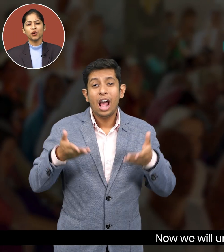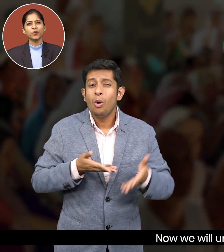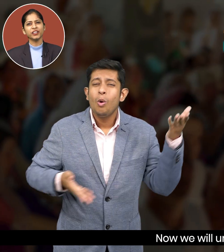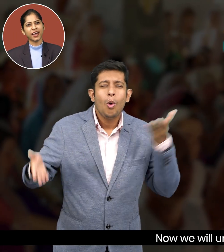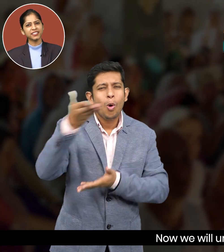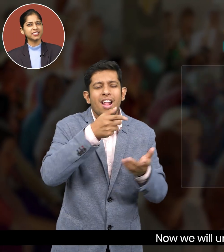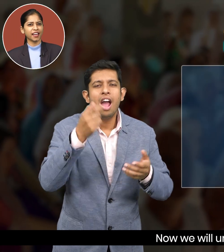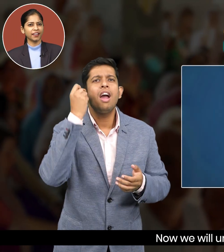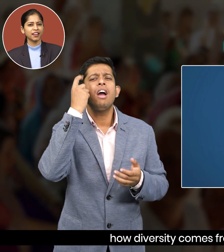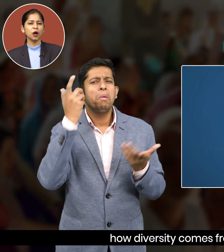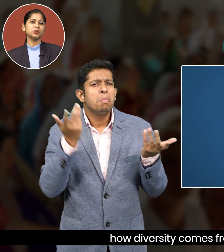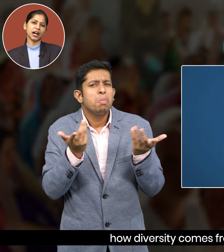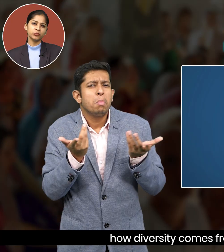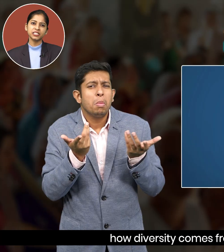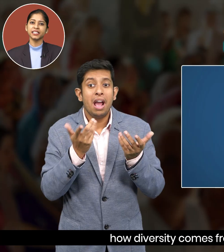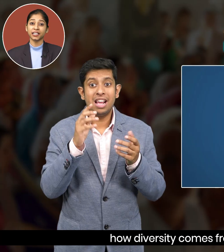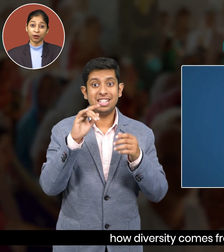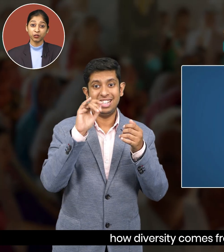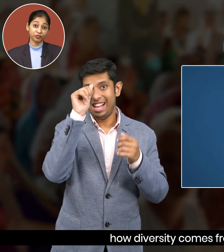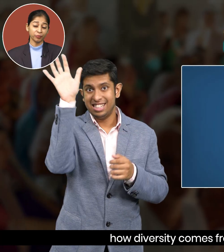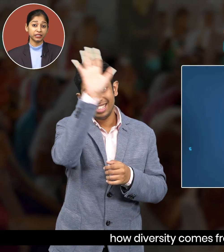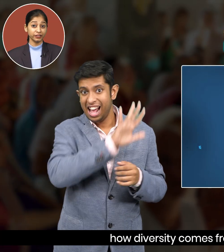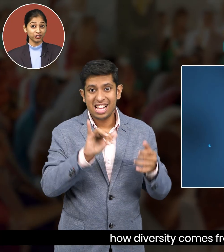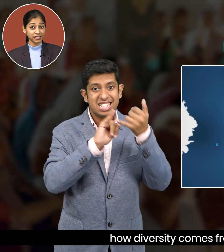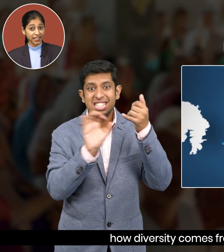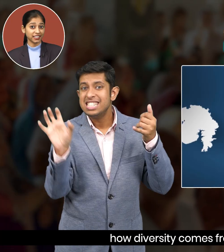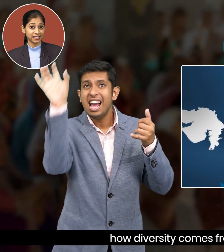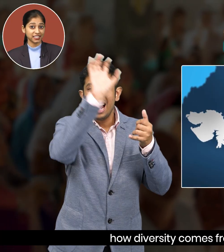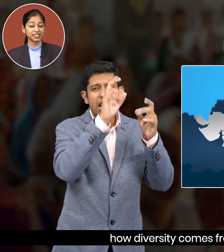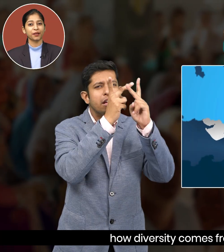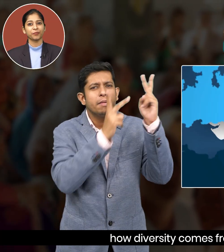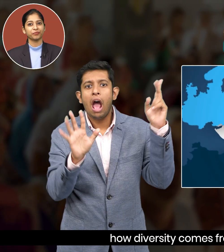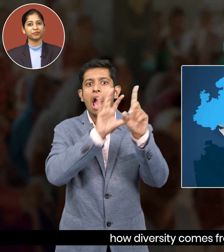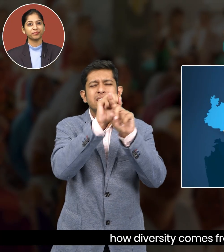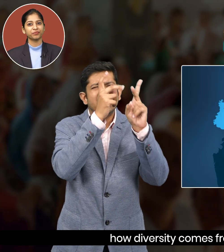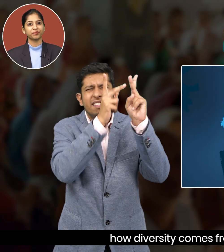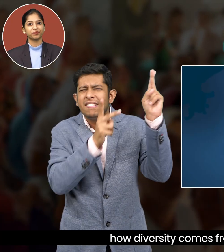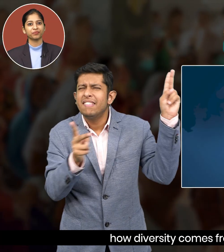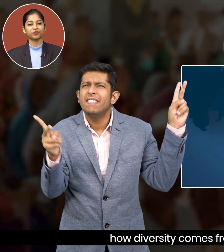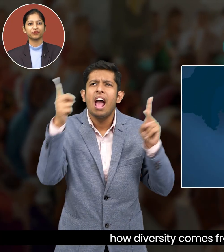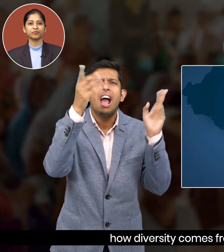Now we will understand how diversity comes from different states.